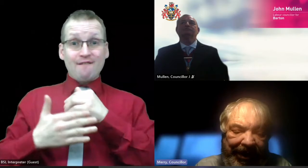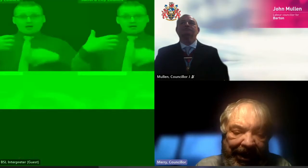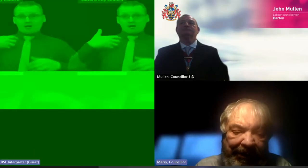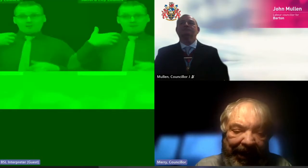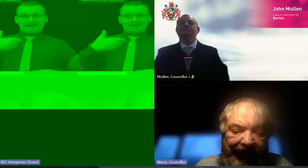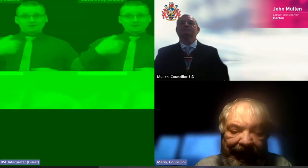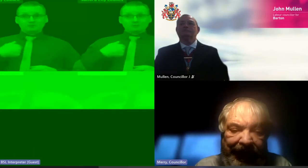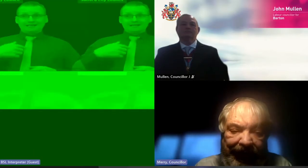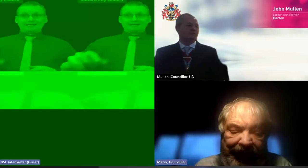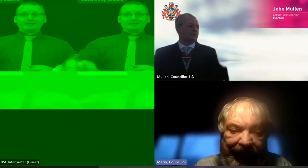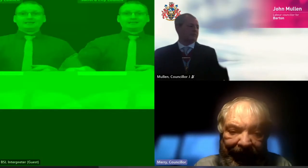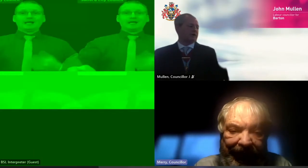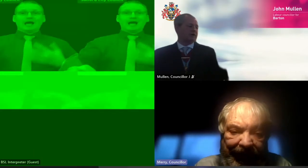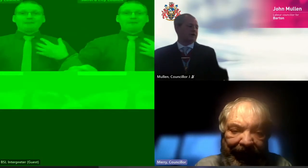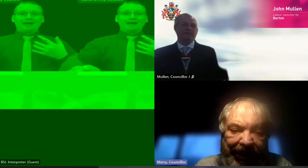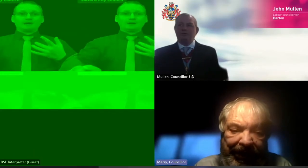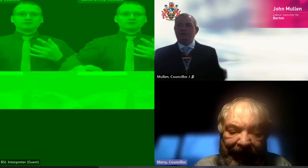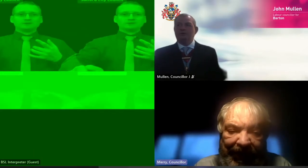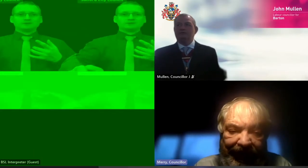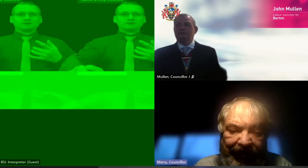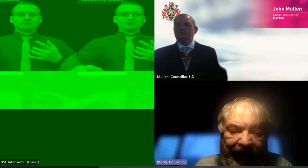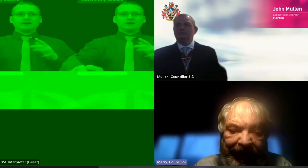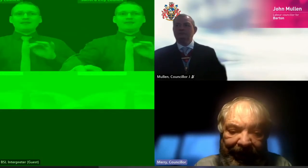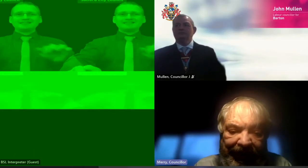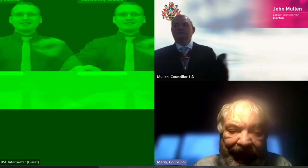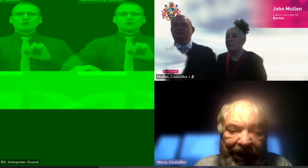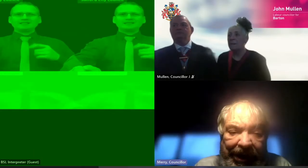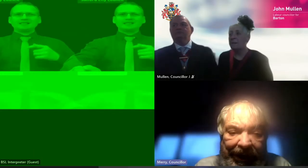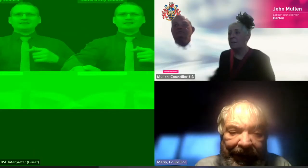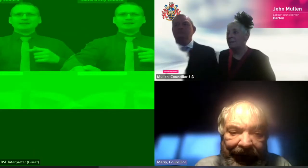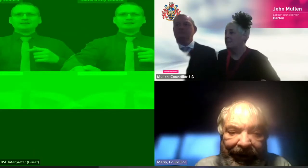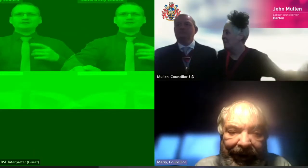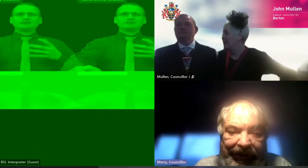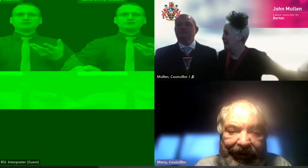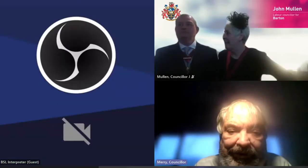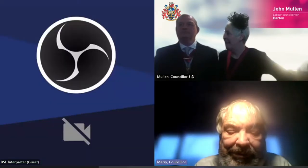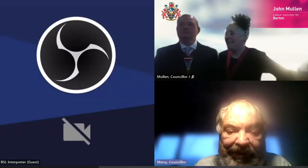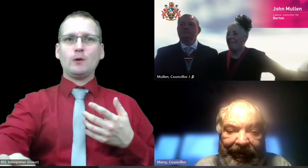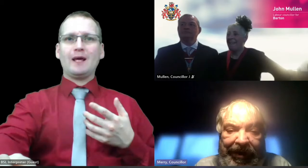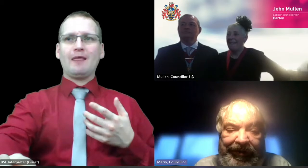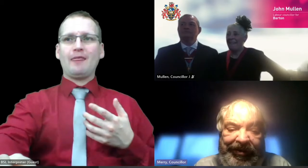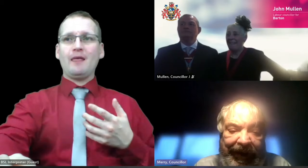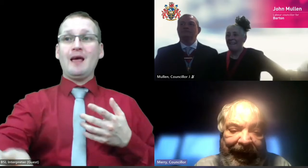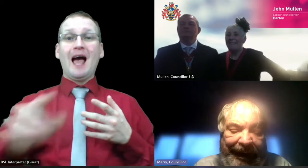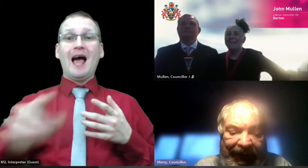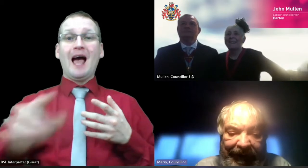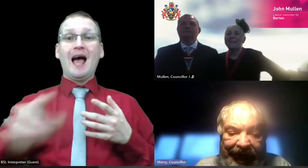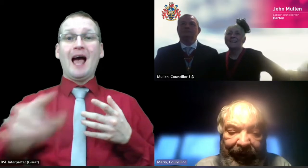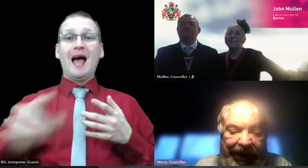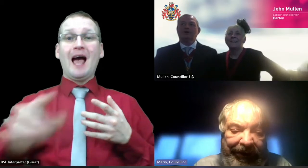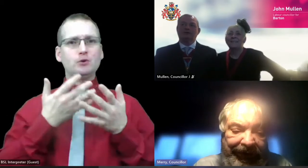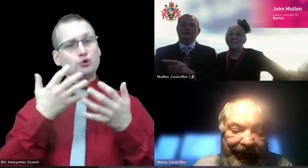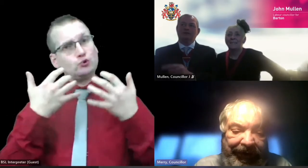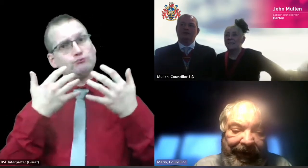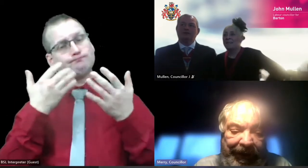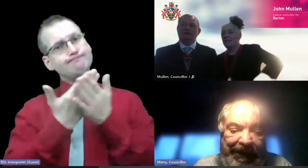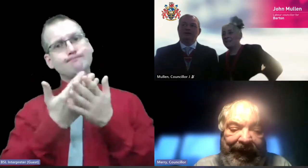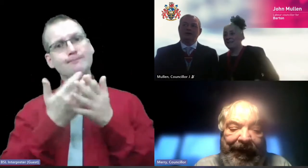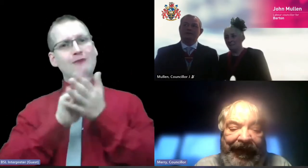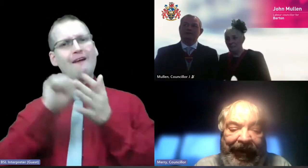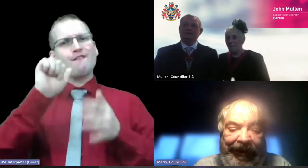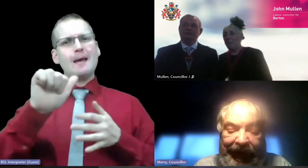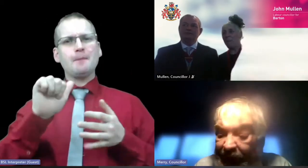me about the adversity that he's been trialled with, and I think that stood him in great stead for actually